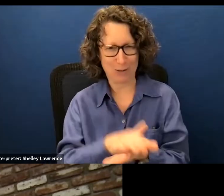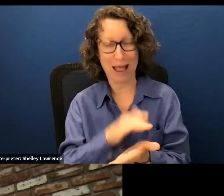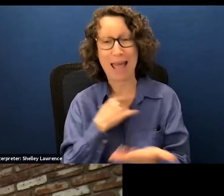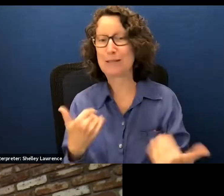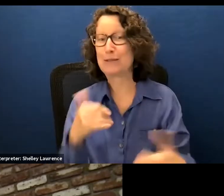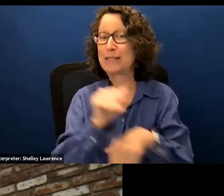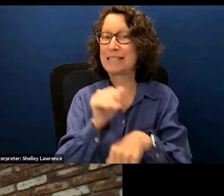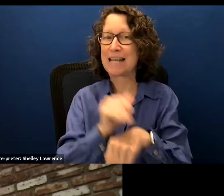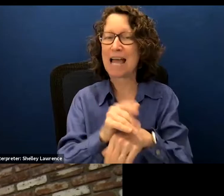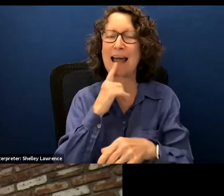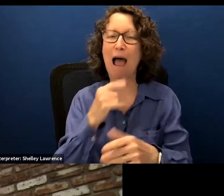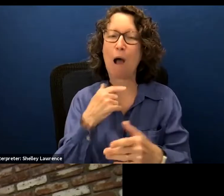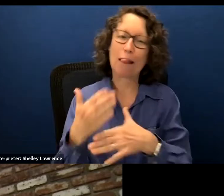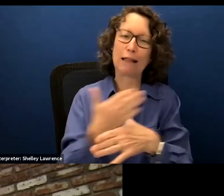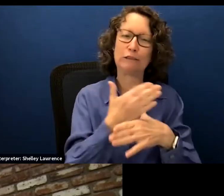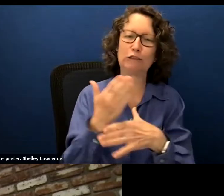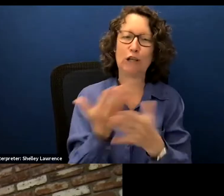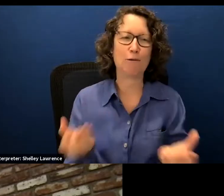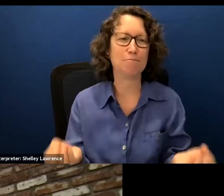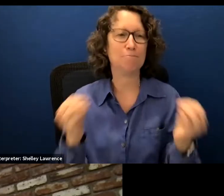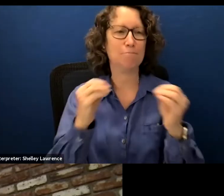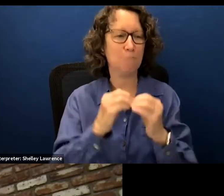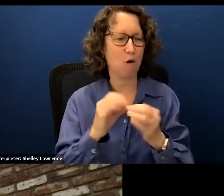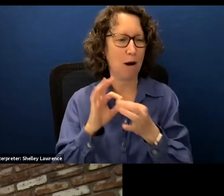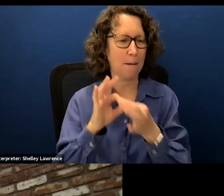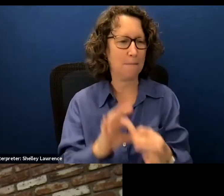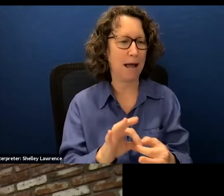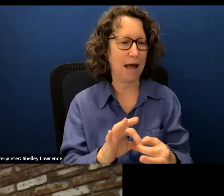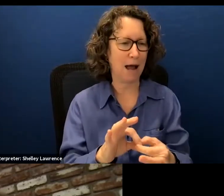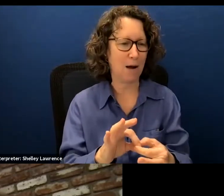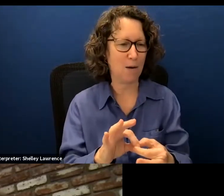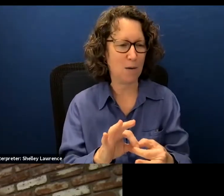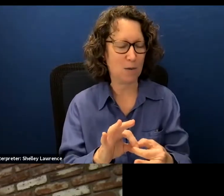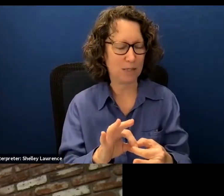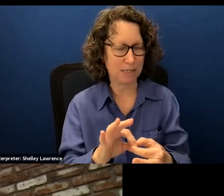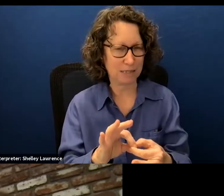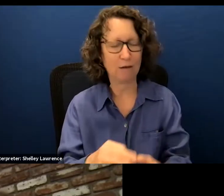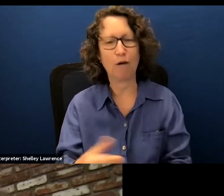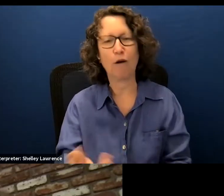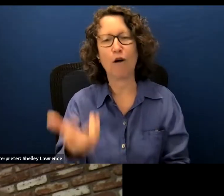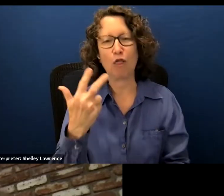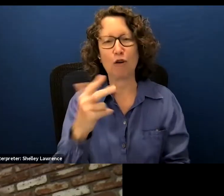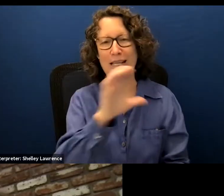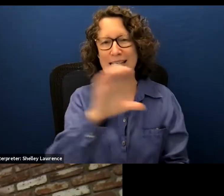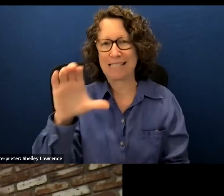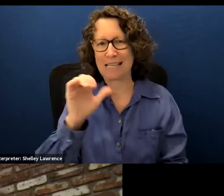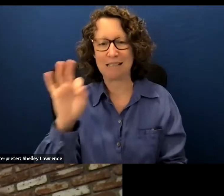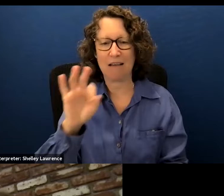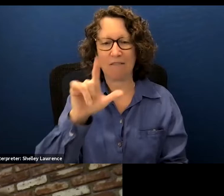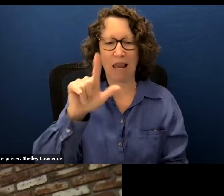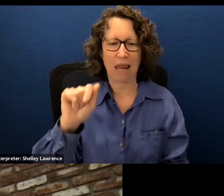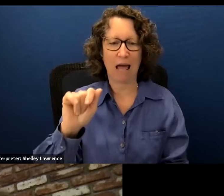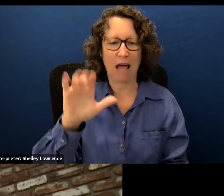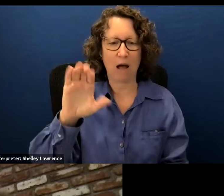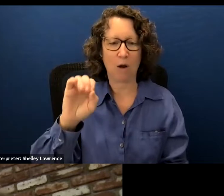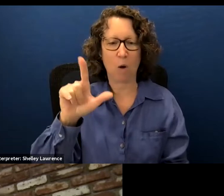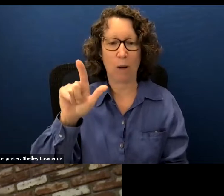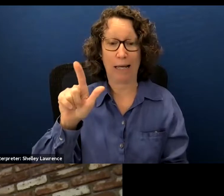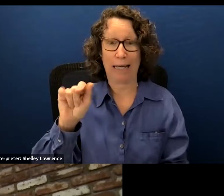I'm going to be sharing a little more about the 3 C's of La Colina. Next slide,